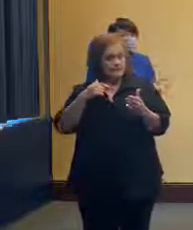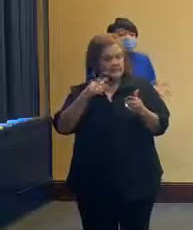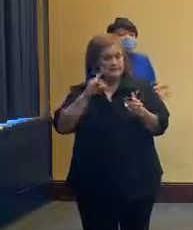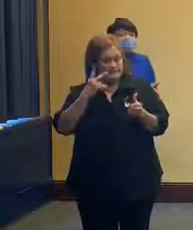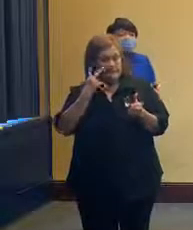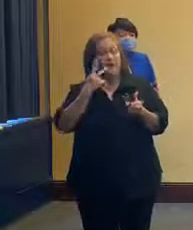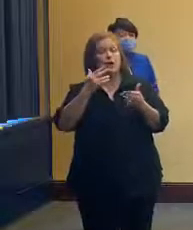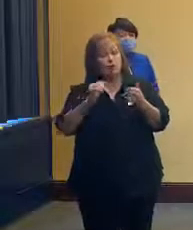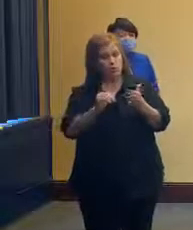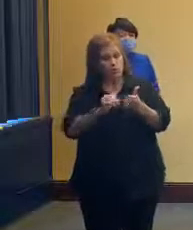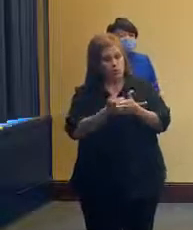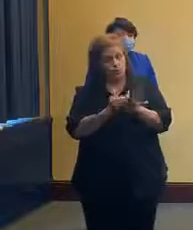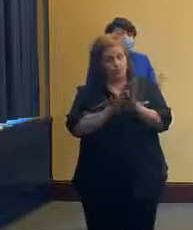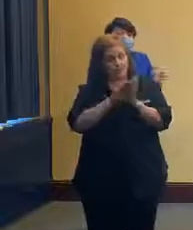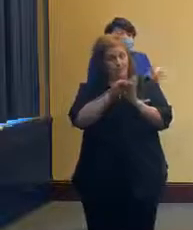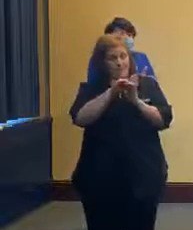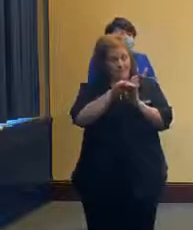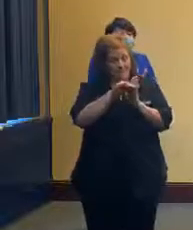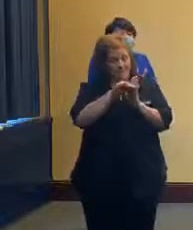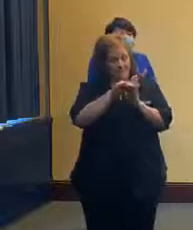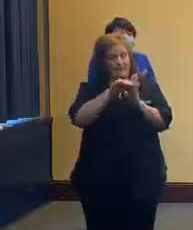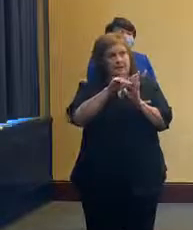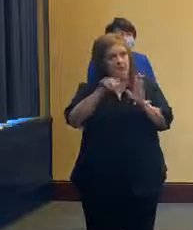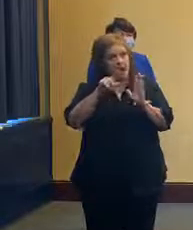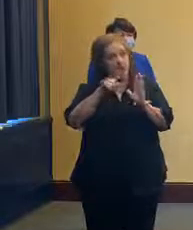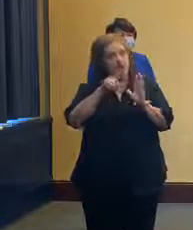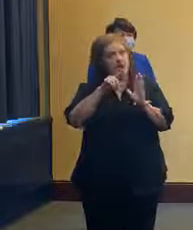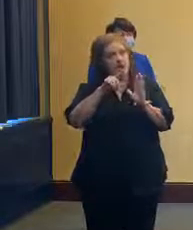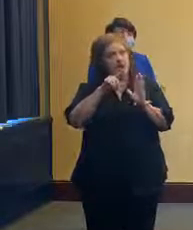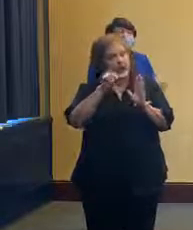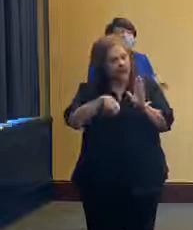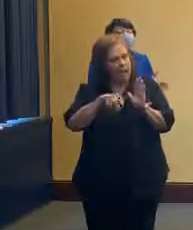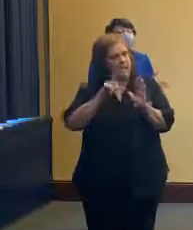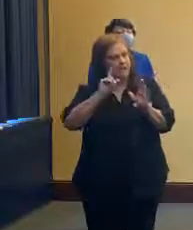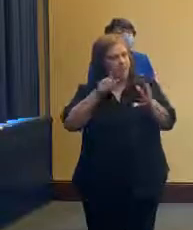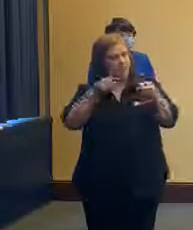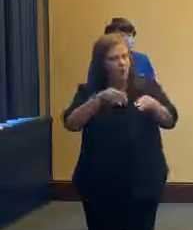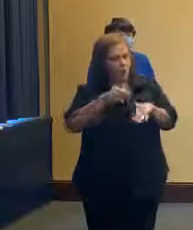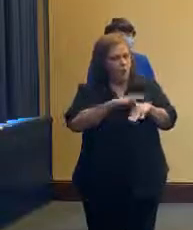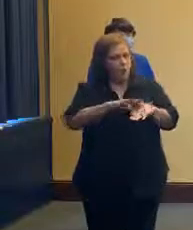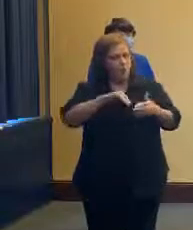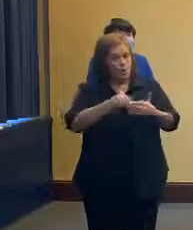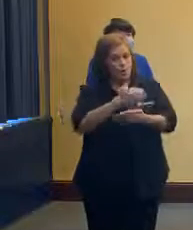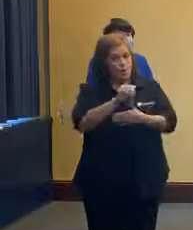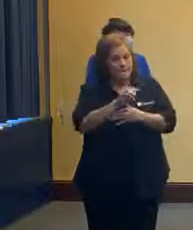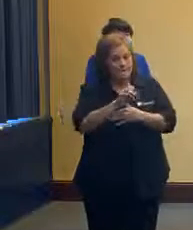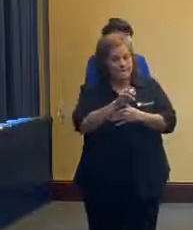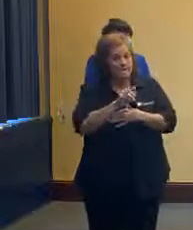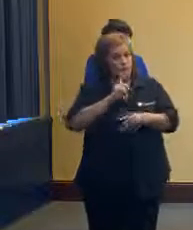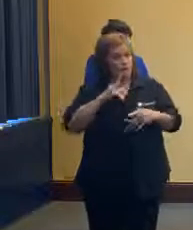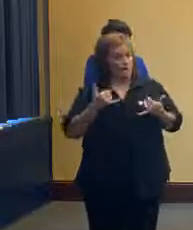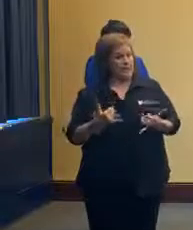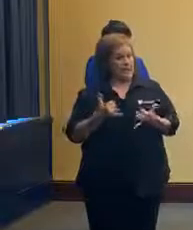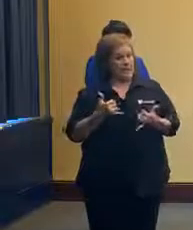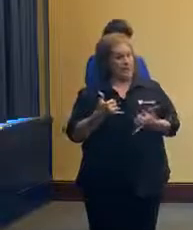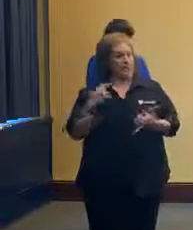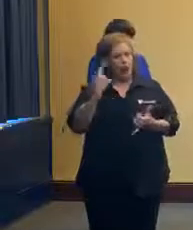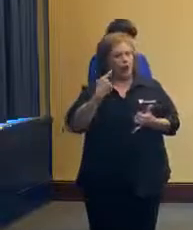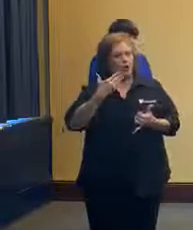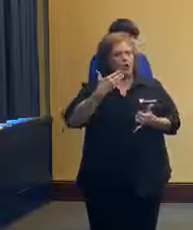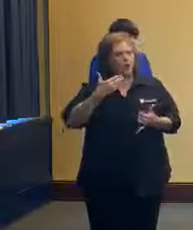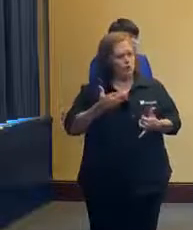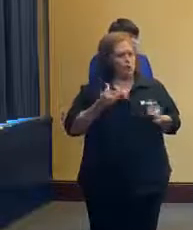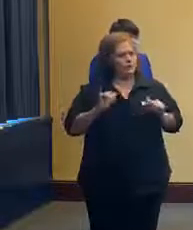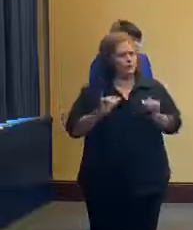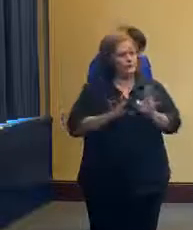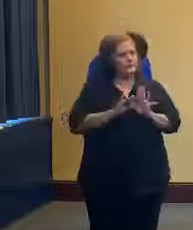cases as well as deaths, but you have to focus on the new cases. And it looks good for the city of New Orleans. Anything else for